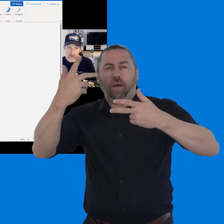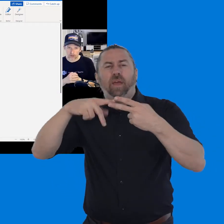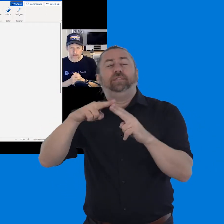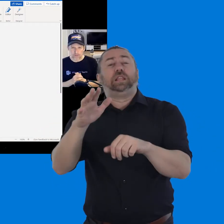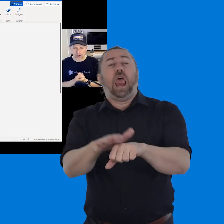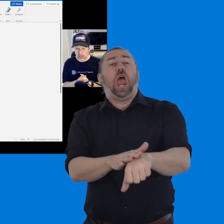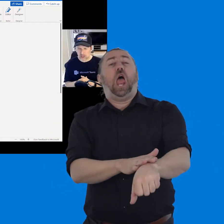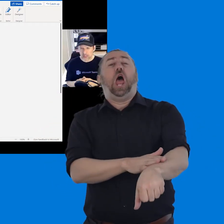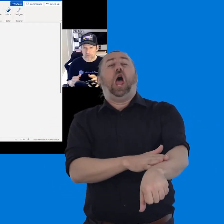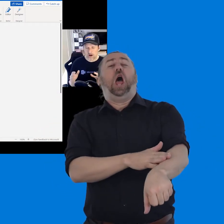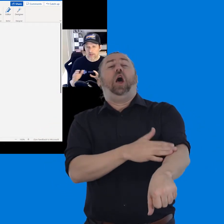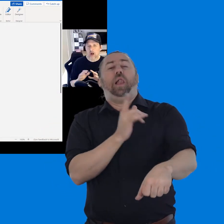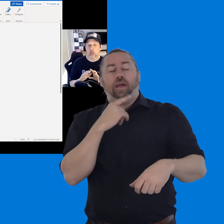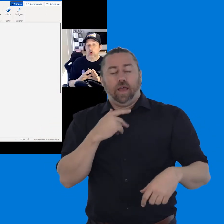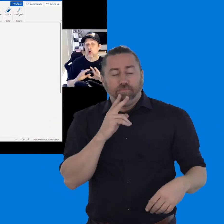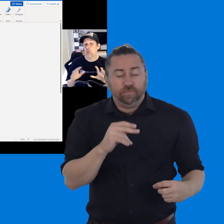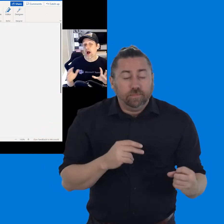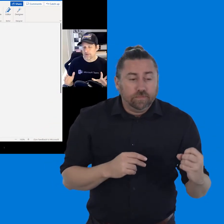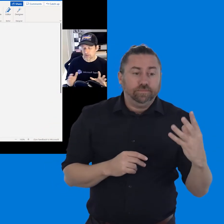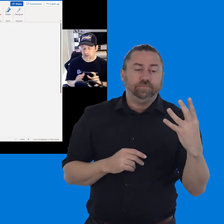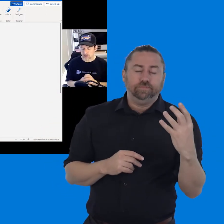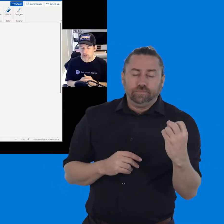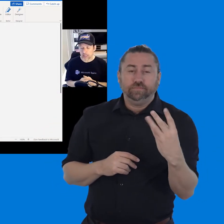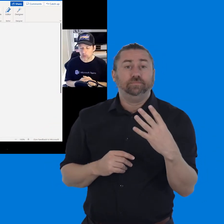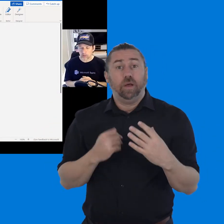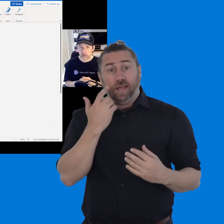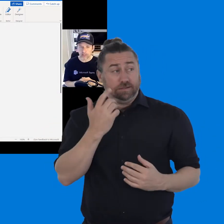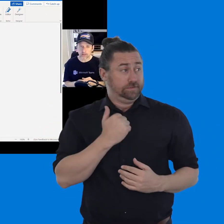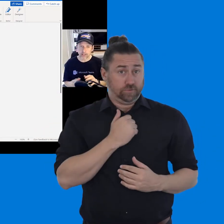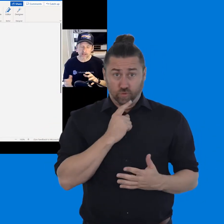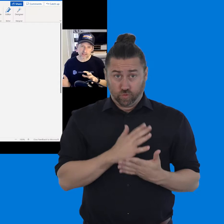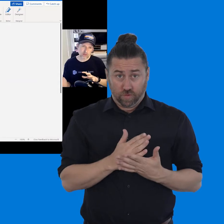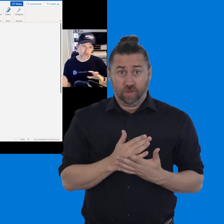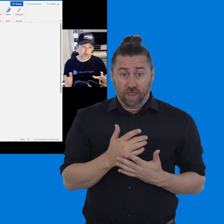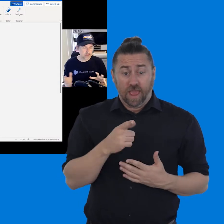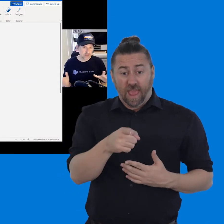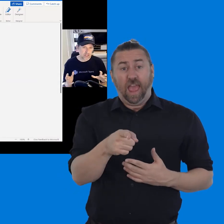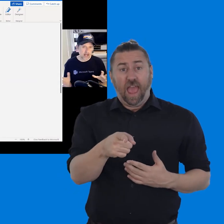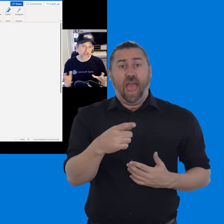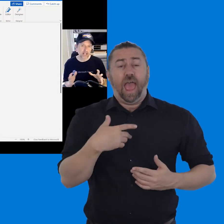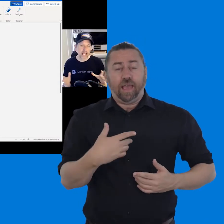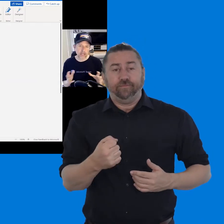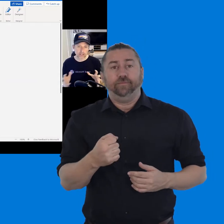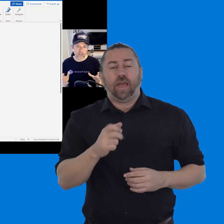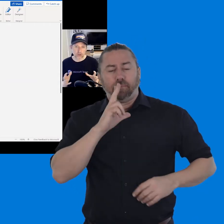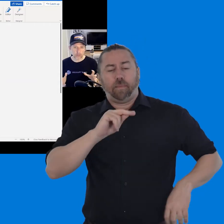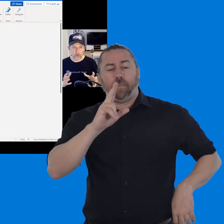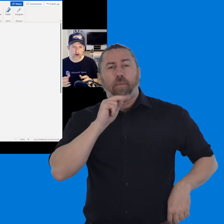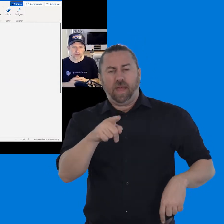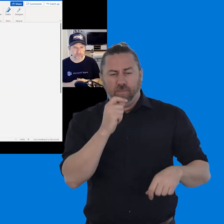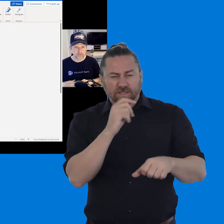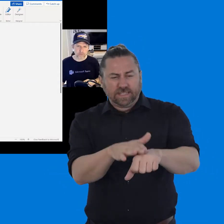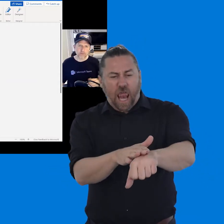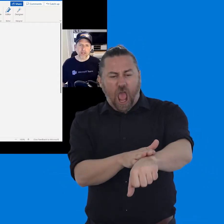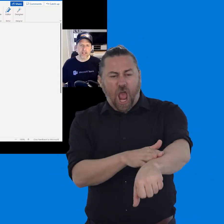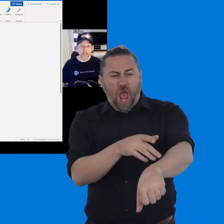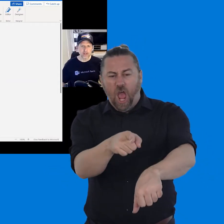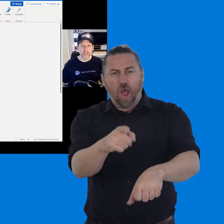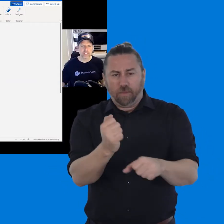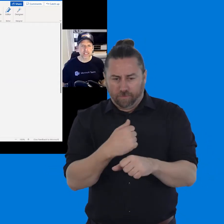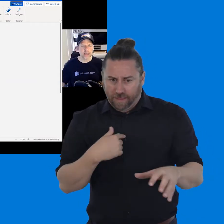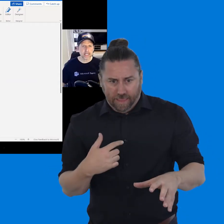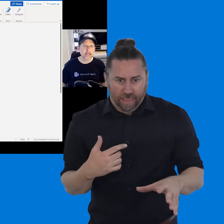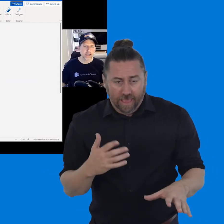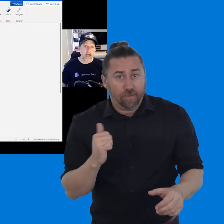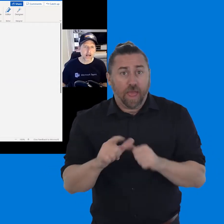keep up with you. And I usually find that I look away from the screen when I'm doing it because sometimes there is a slight delay and it can sort of put me off. Now you